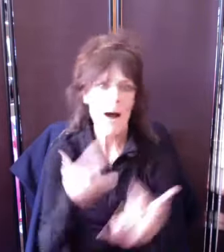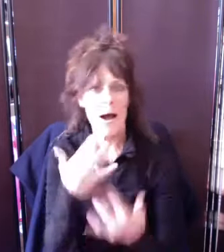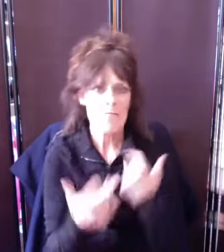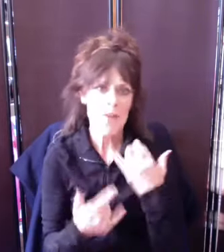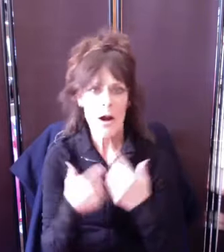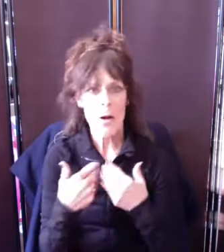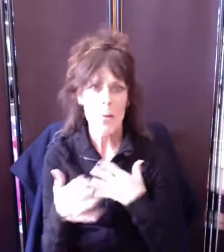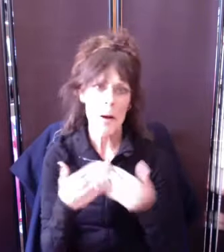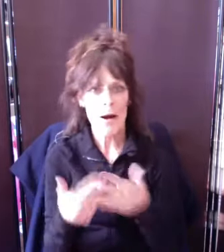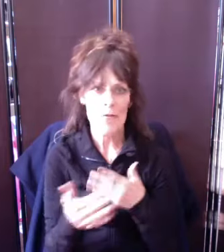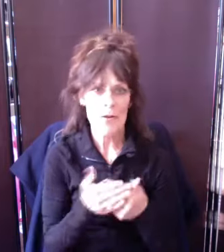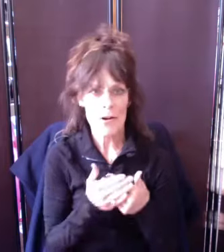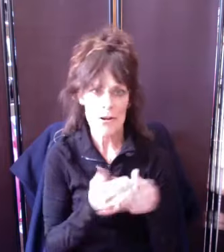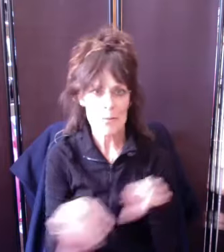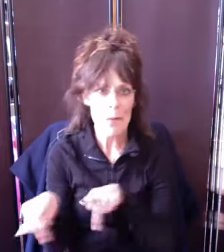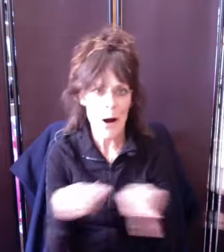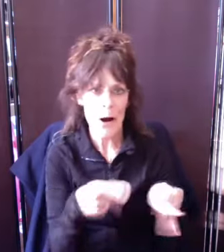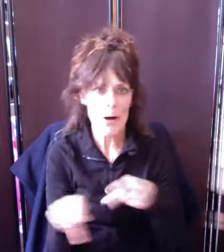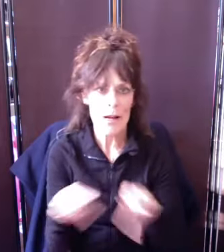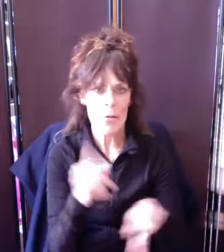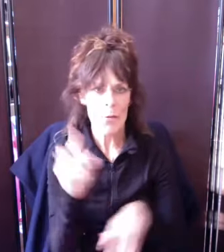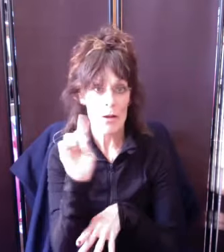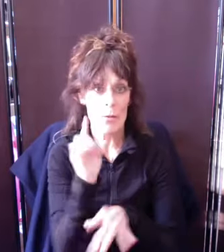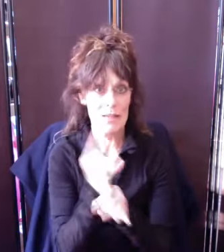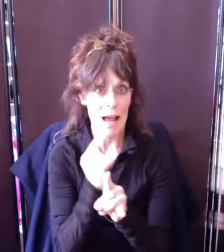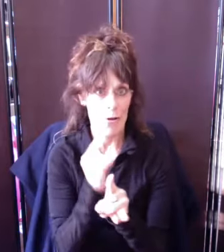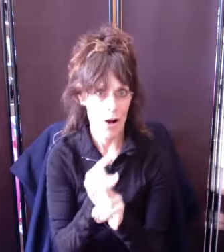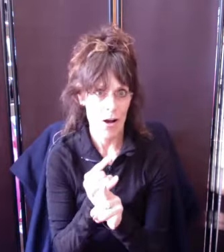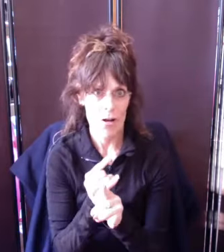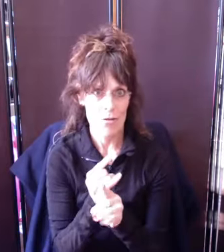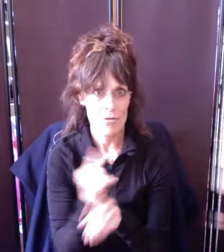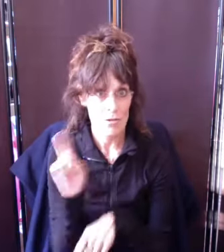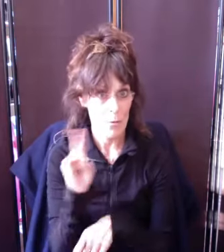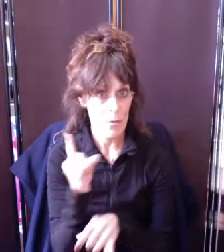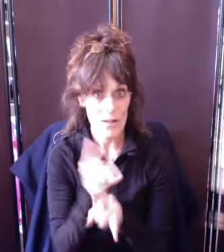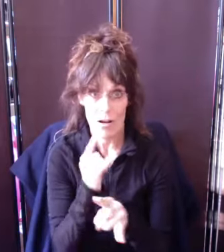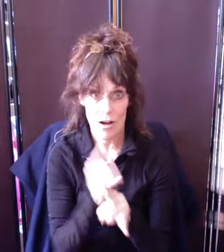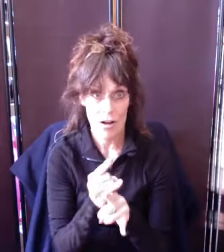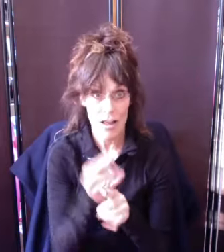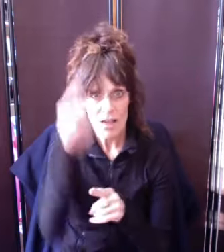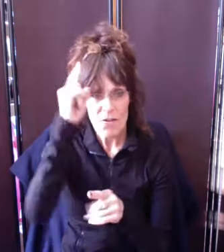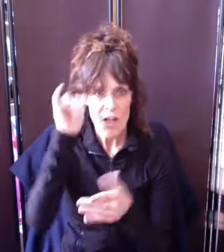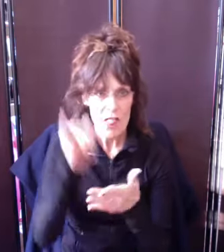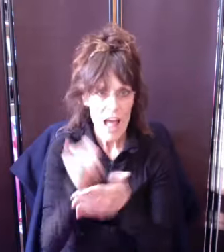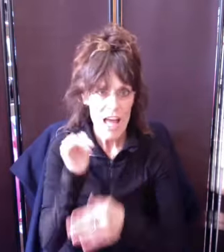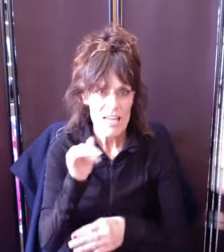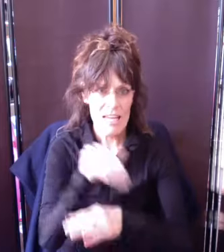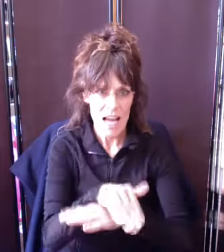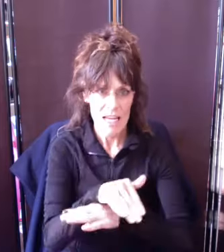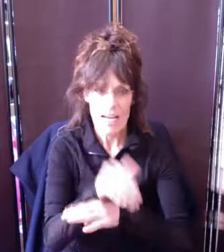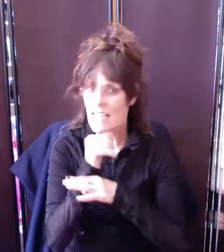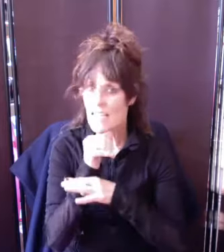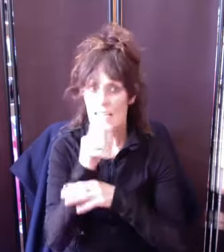but somewhere there was alcohol. Somewhere there was alcohol. And just for that night, I didn't have to drive off the edge. And it took